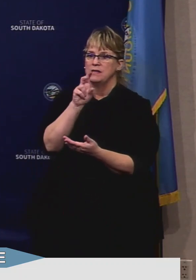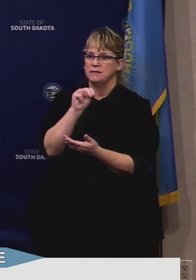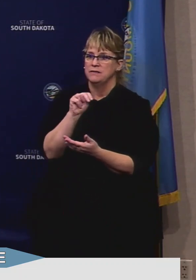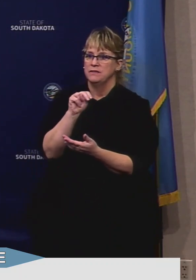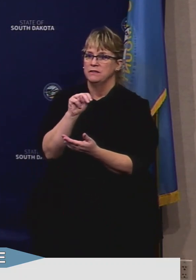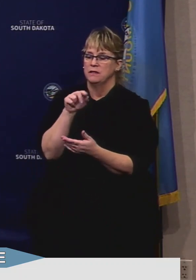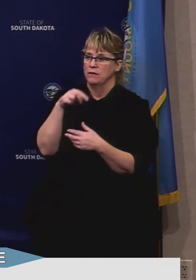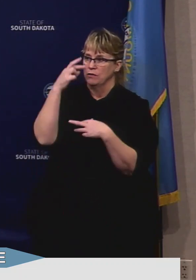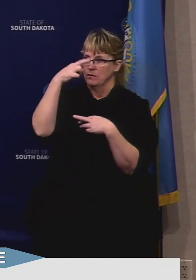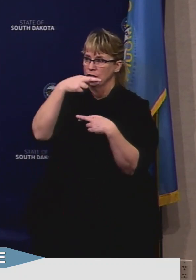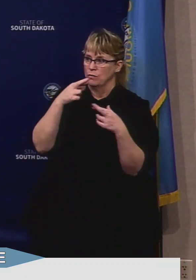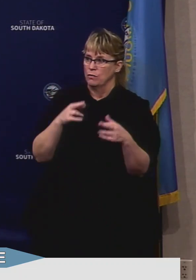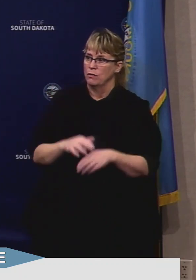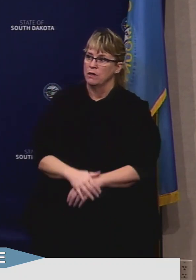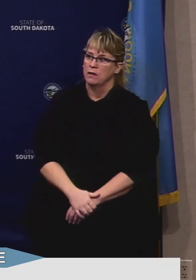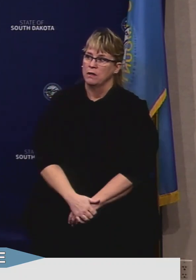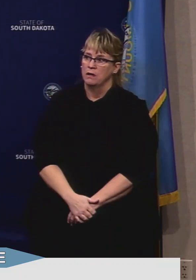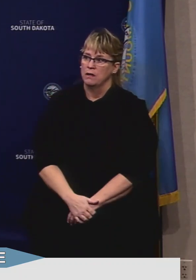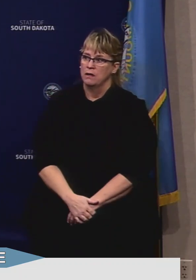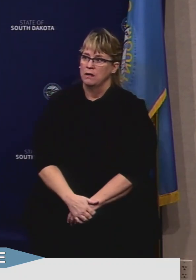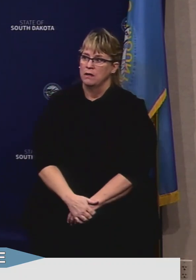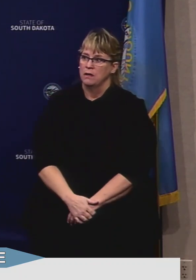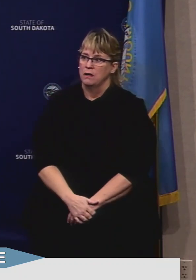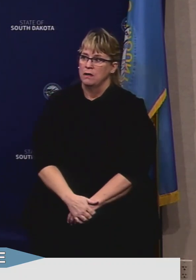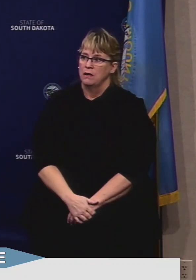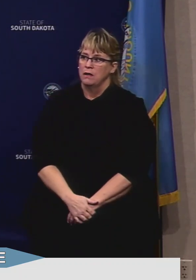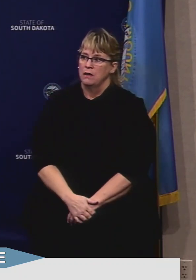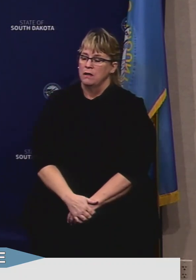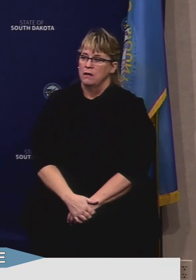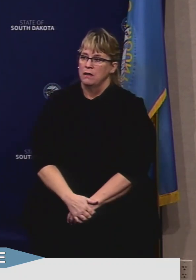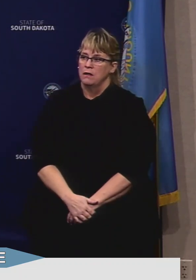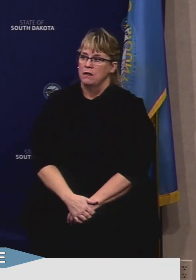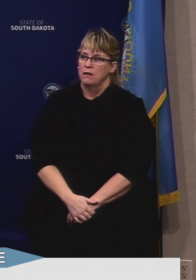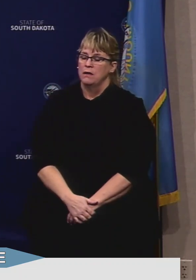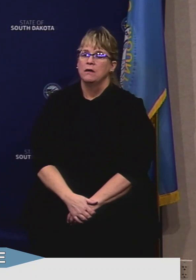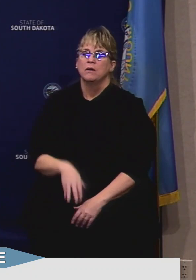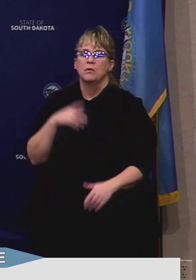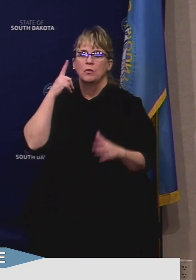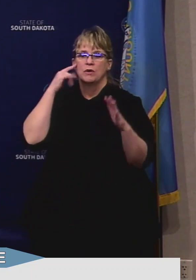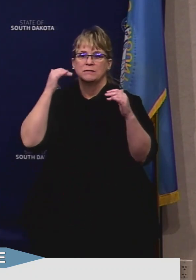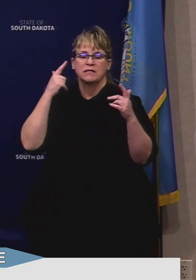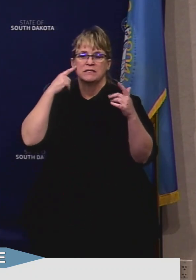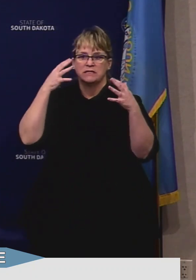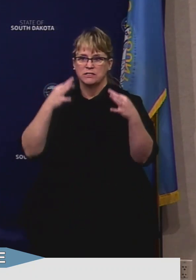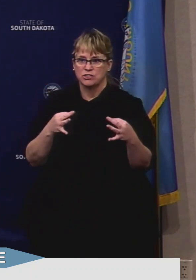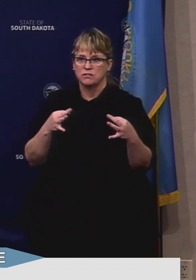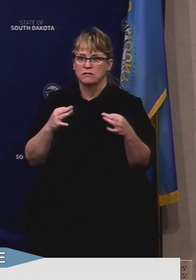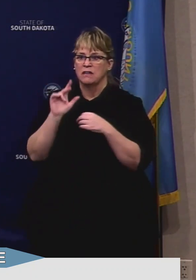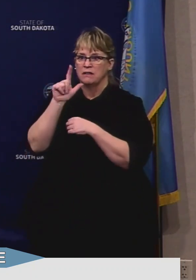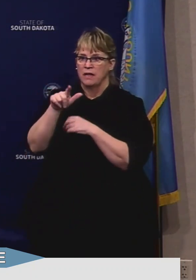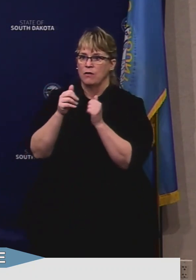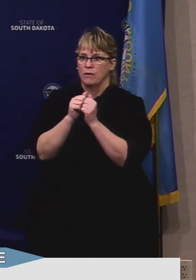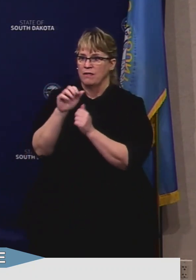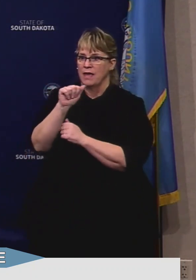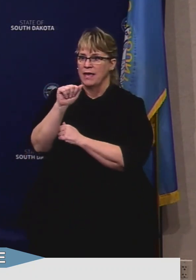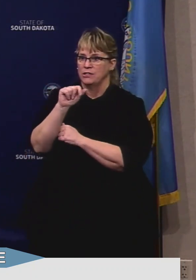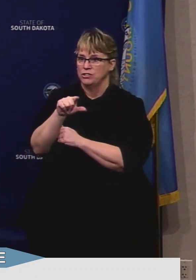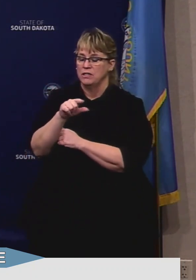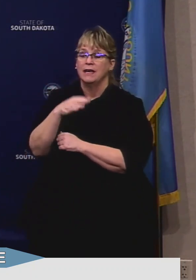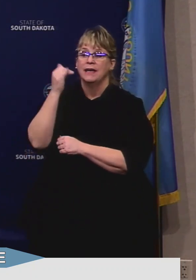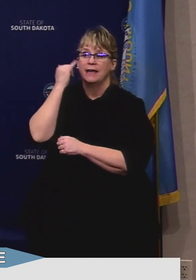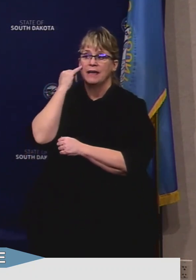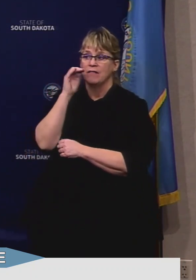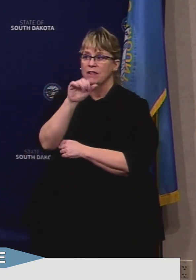AP. We're expecting a decision on the Attorney General's craft investigation later on. Should the Attorney